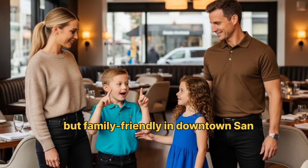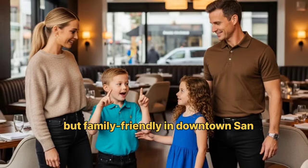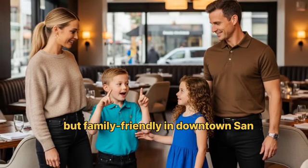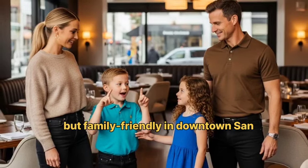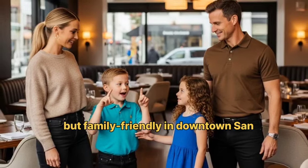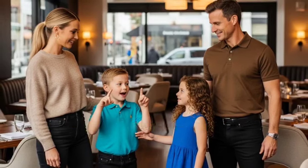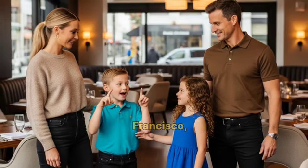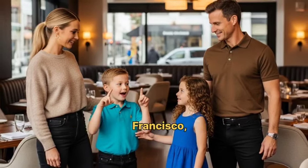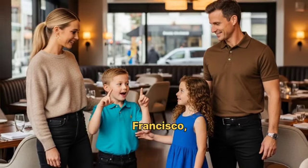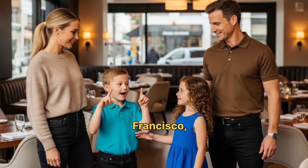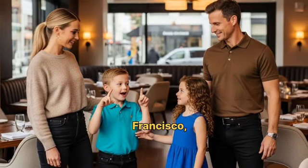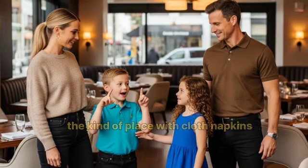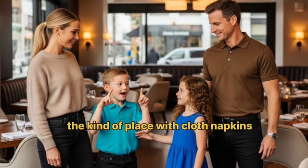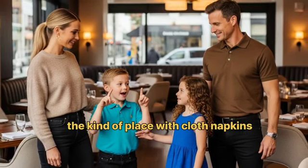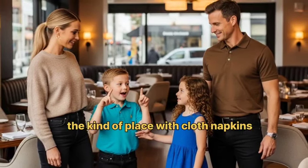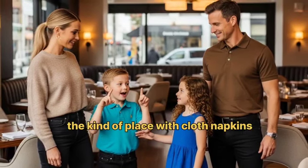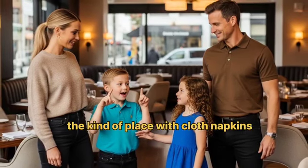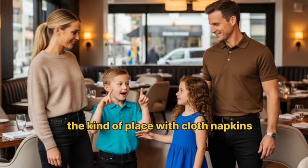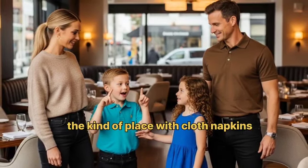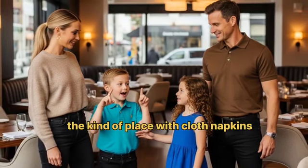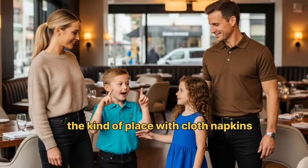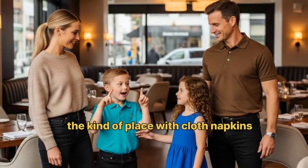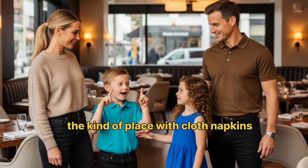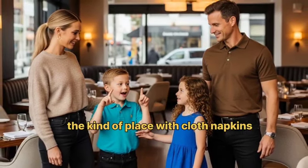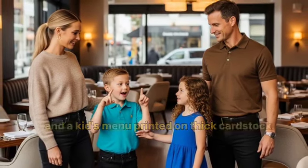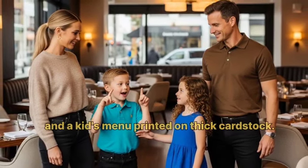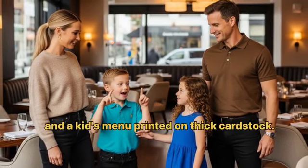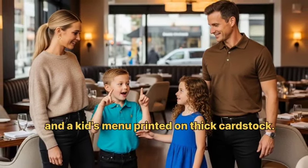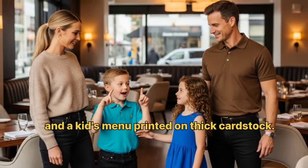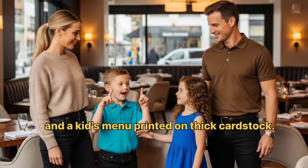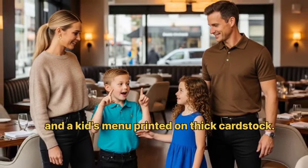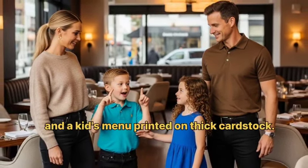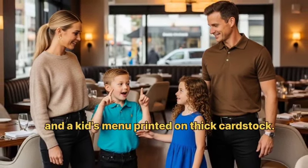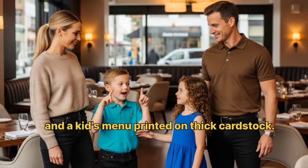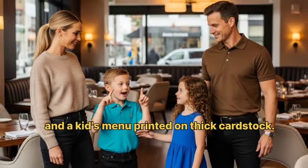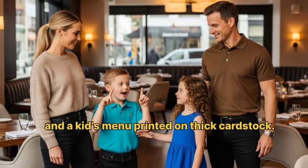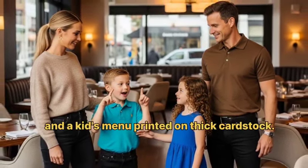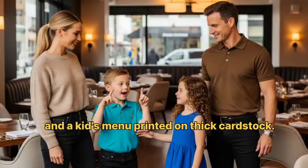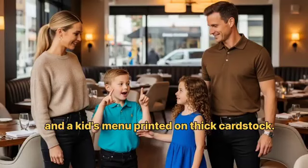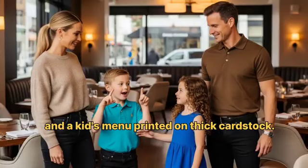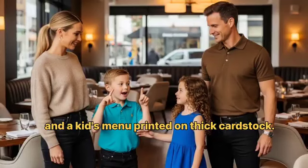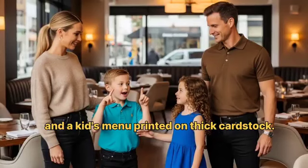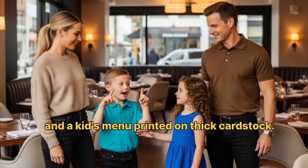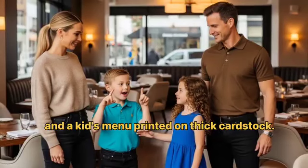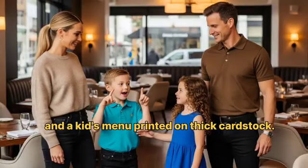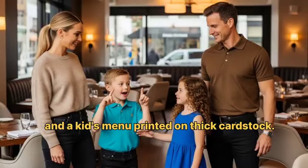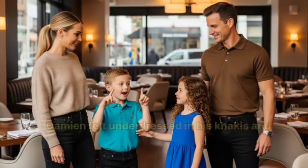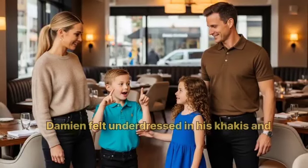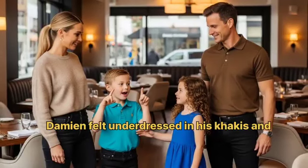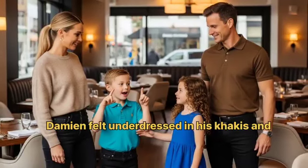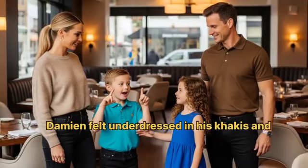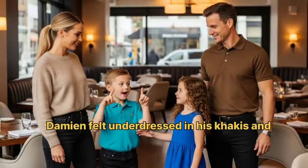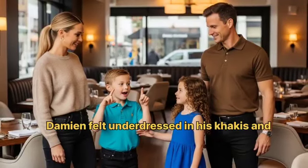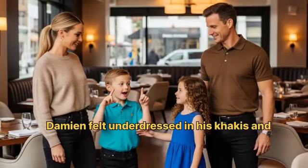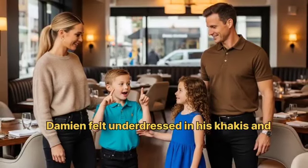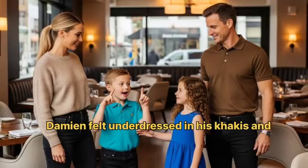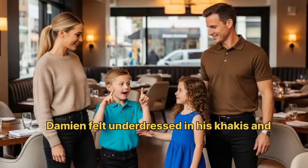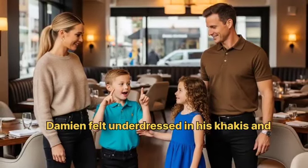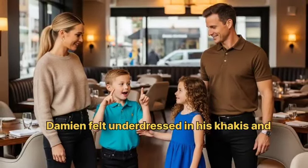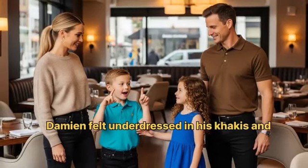San Francisco, the kind of place with cloth napkins and a kids' menu printed on thick cardstock. Damien felt underdressed in his khakis